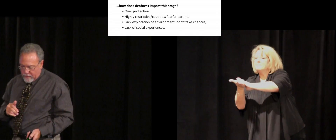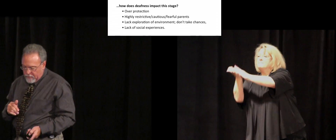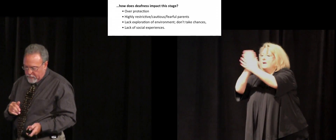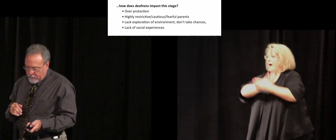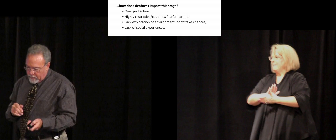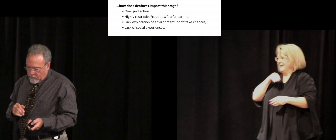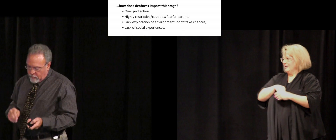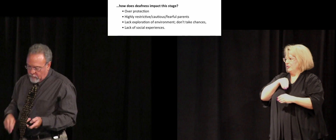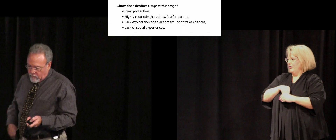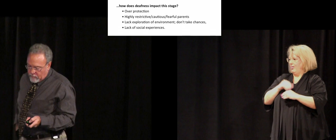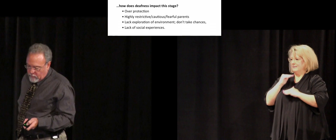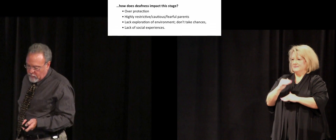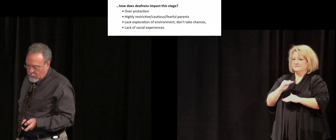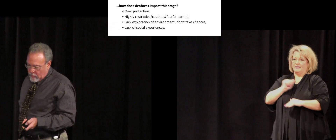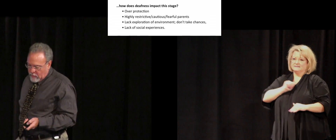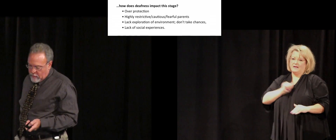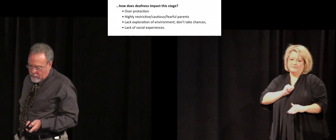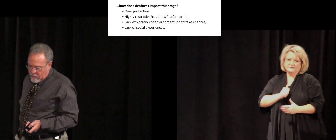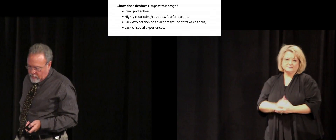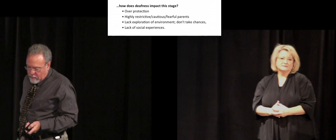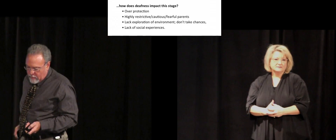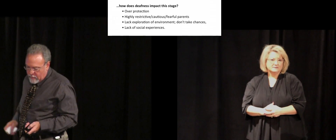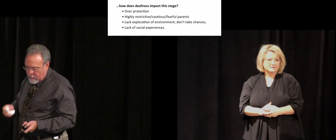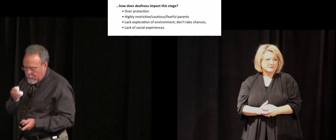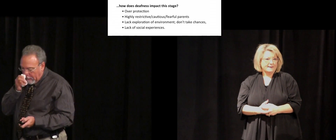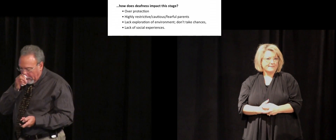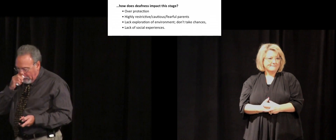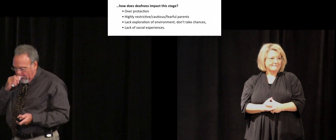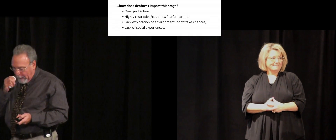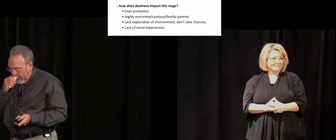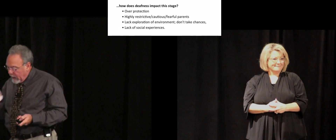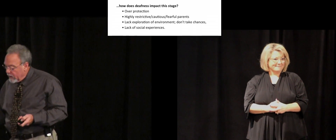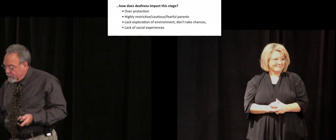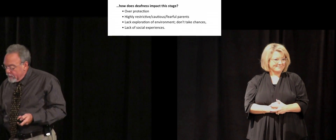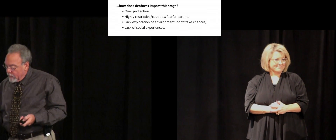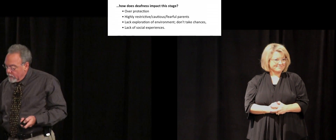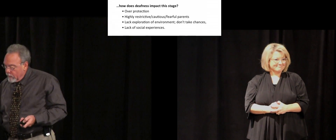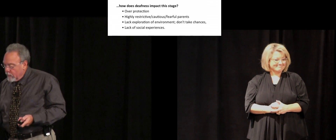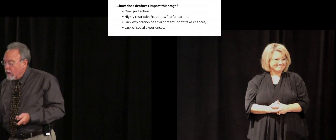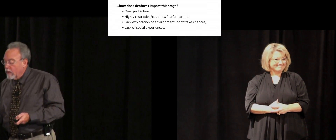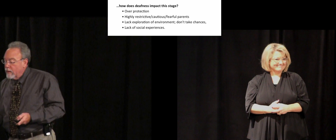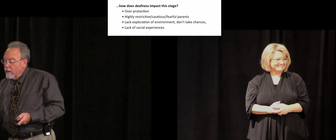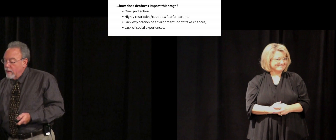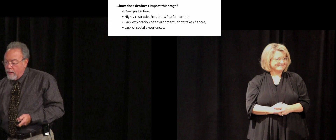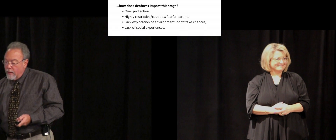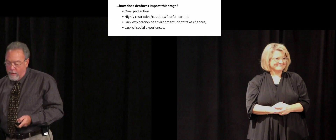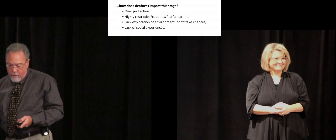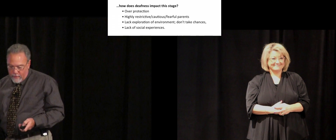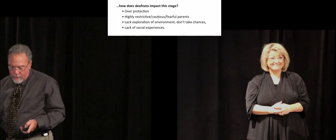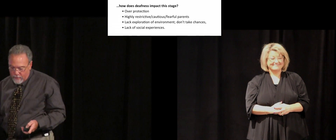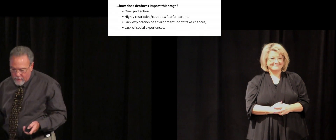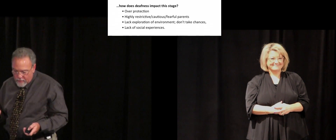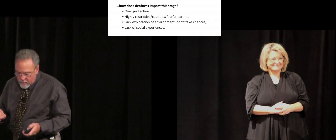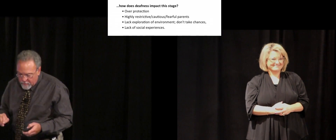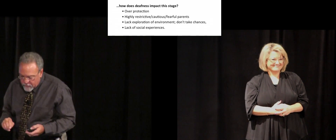that emotional functioning and mental health has on students' ability to do that. It definitely messes it up.